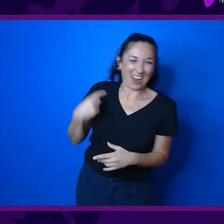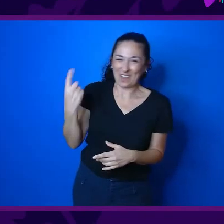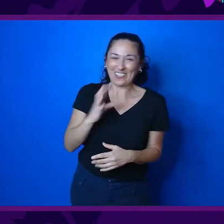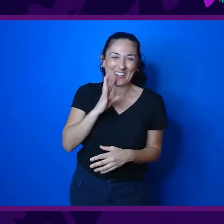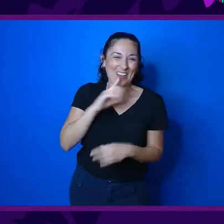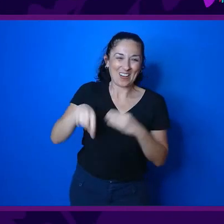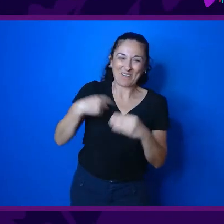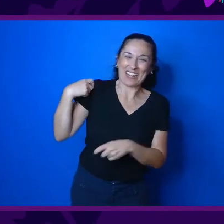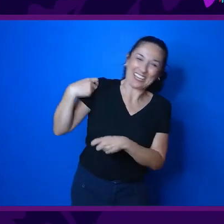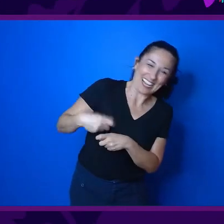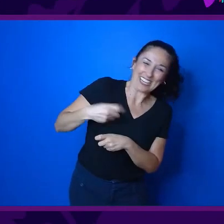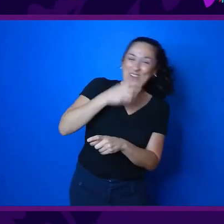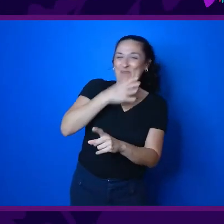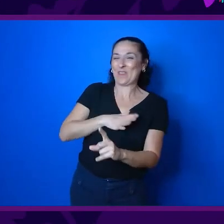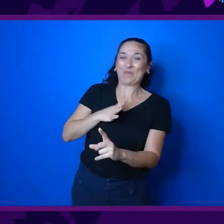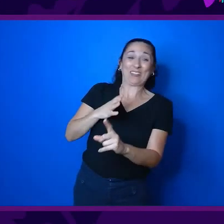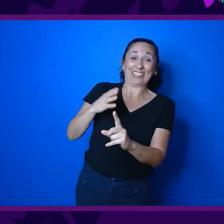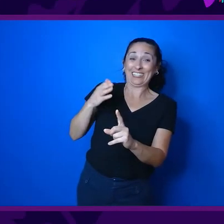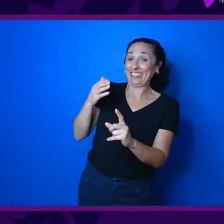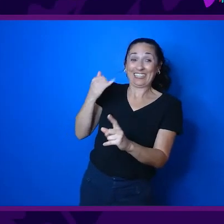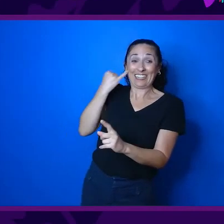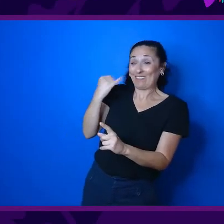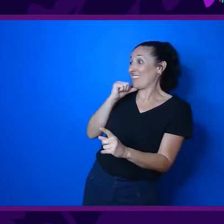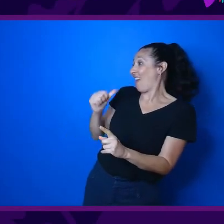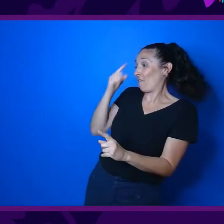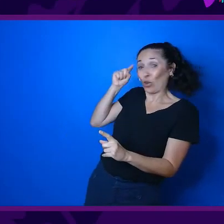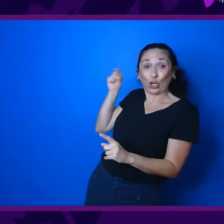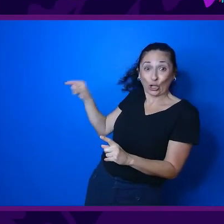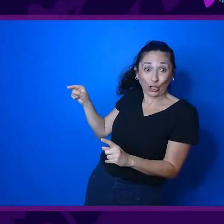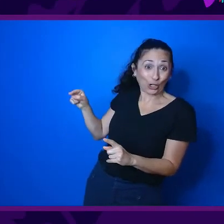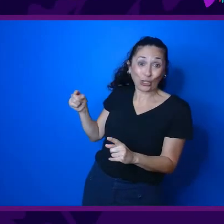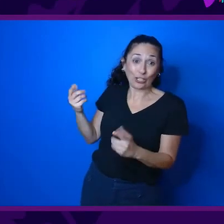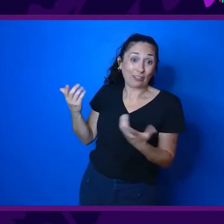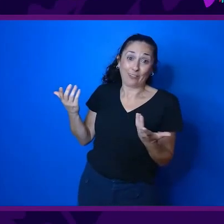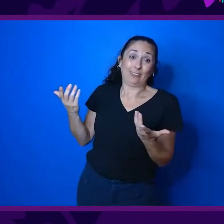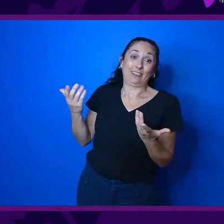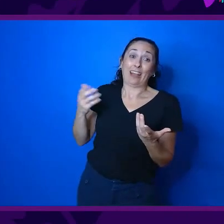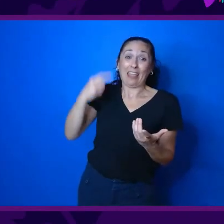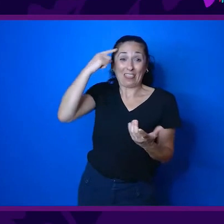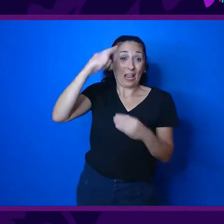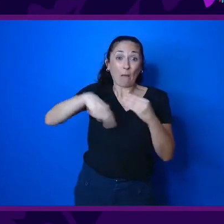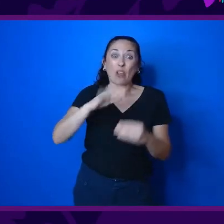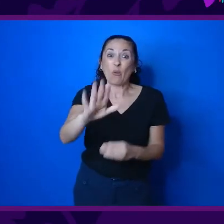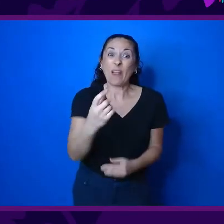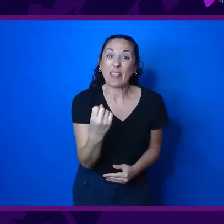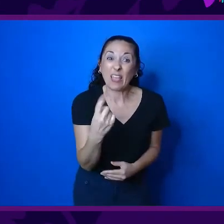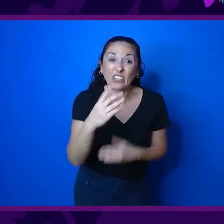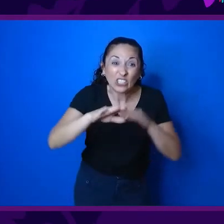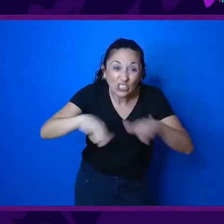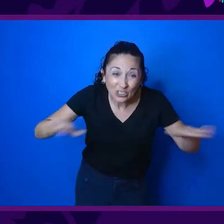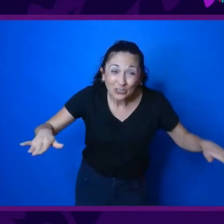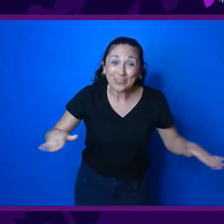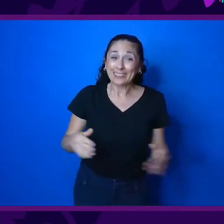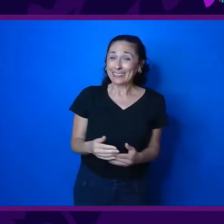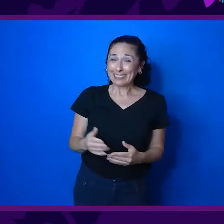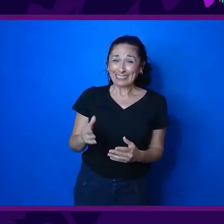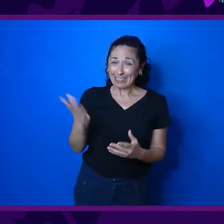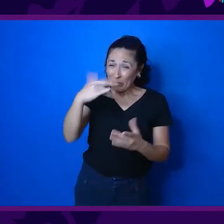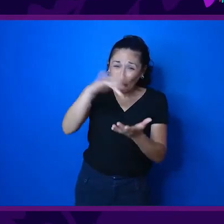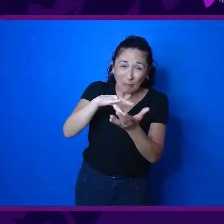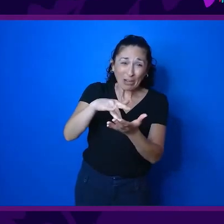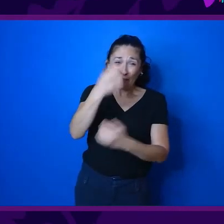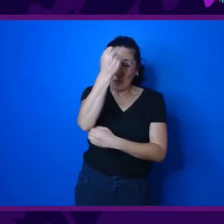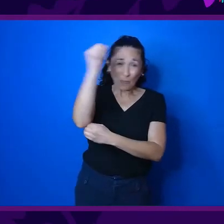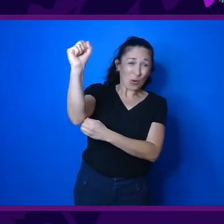be what it is if it wasn't for her. And I think about your 11 children that you had in the midst of the movement, and